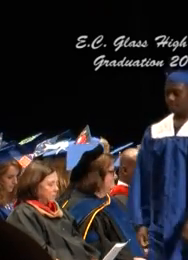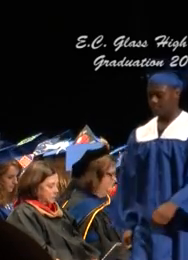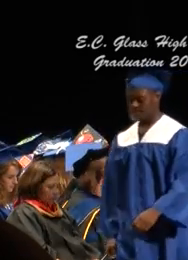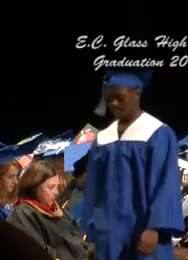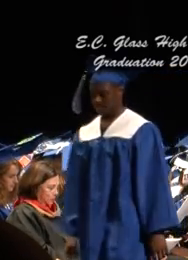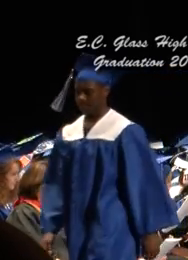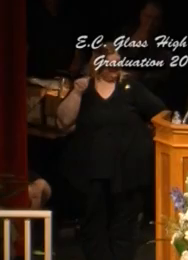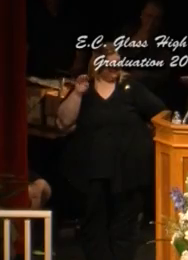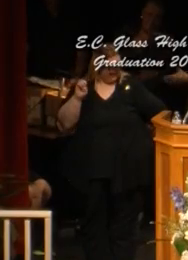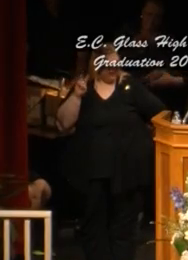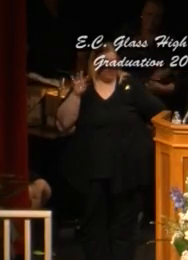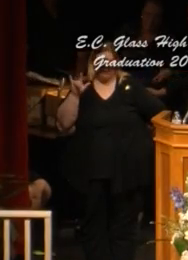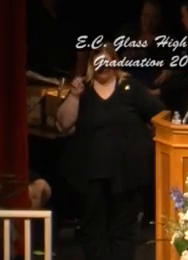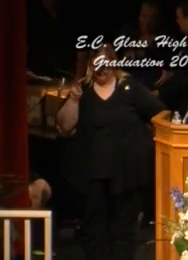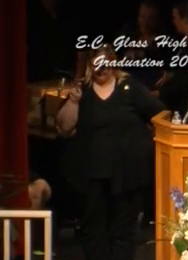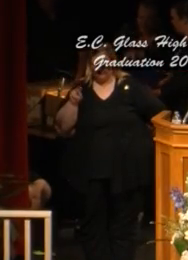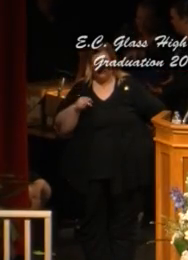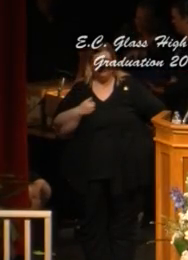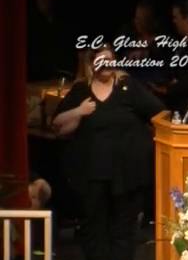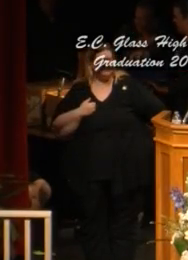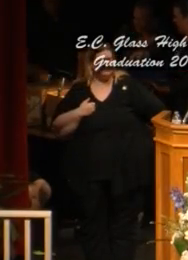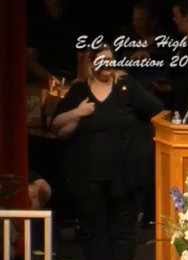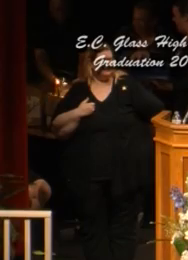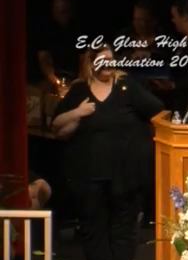Quante LaPree Wilson.